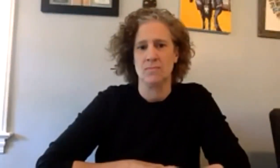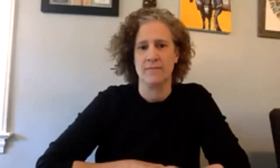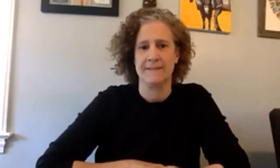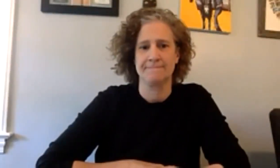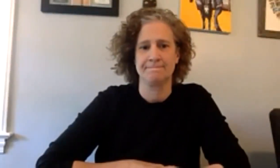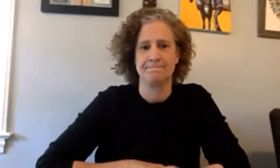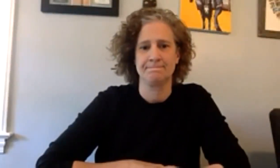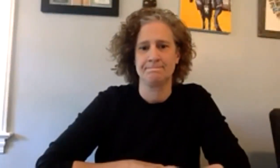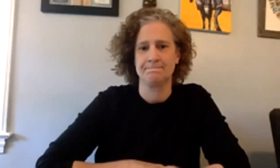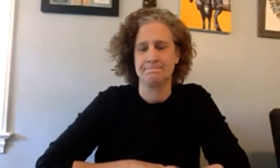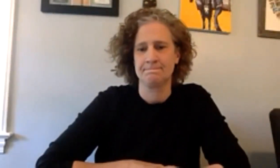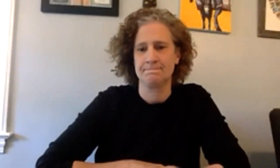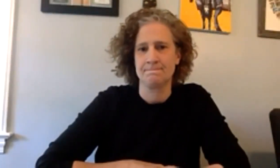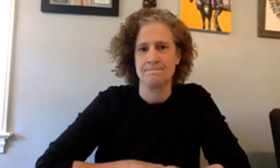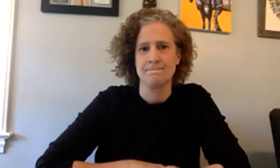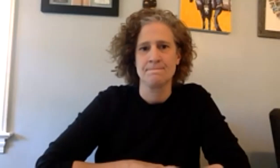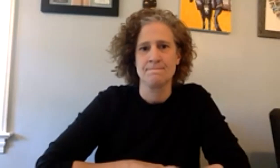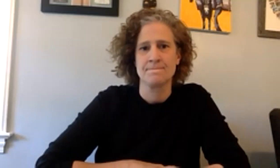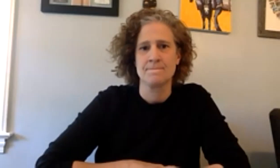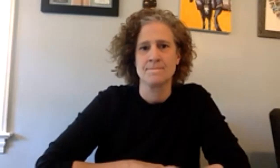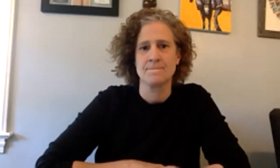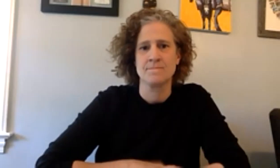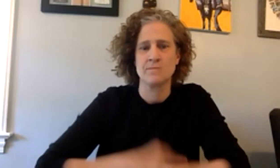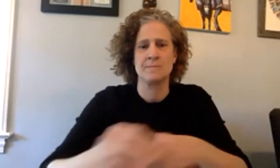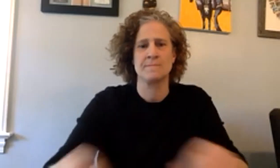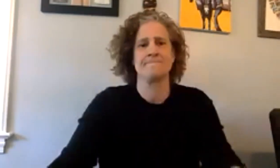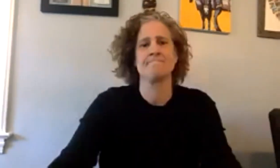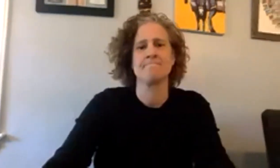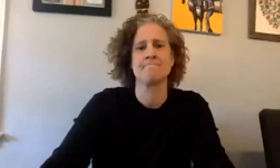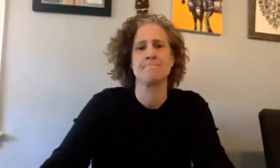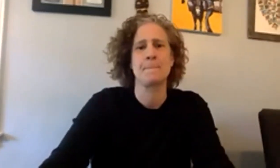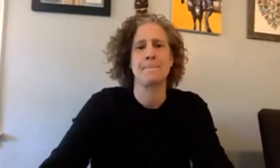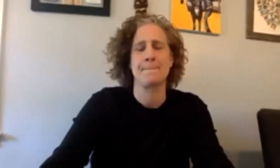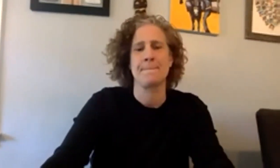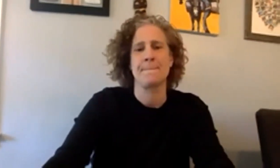All right. Is she getting larger on anybody's screen?